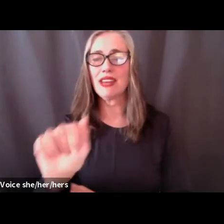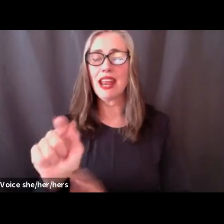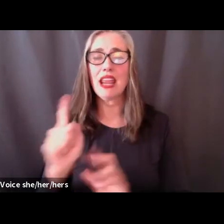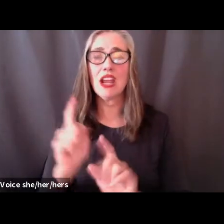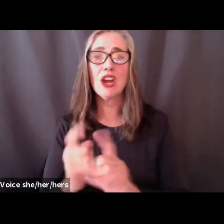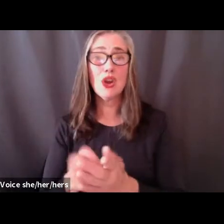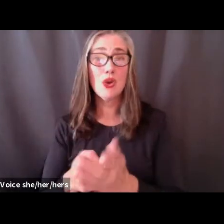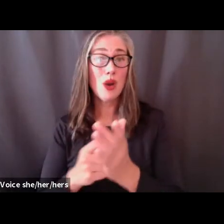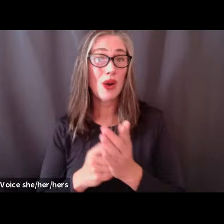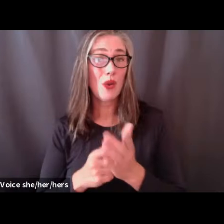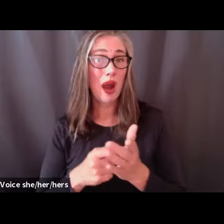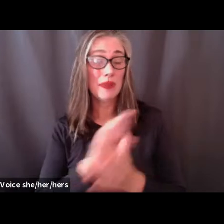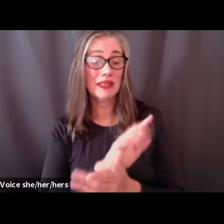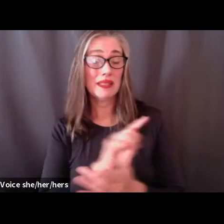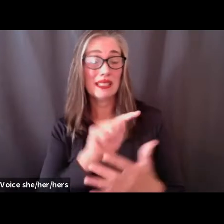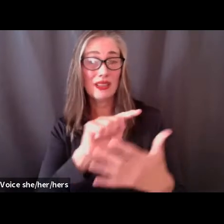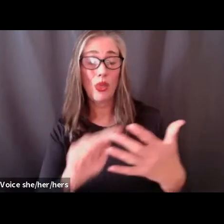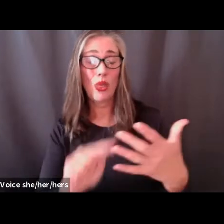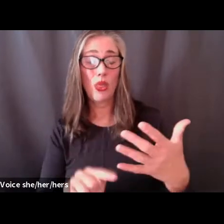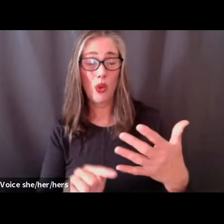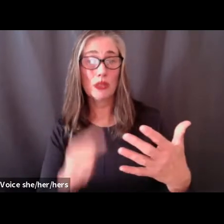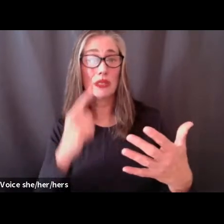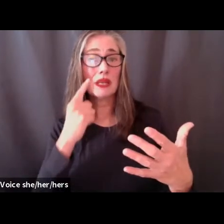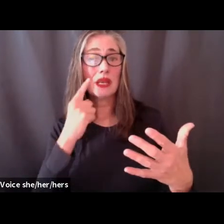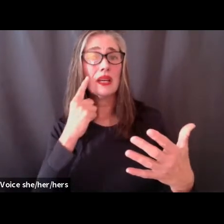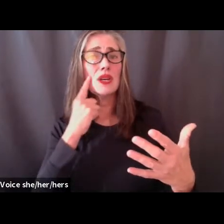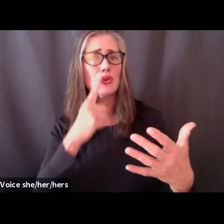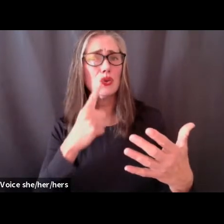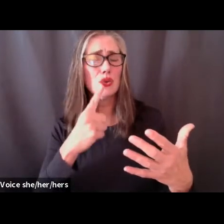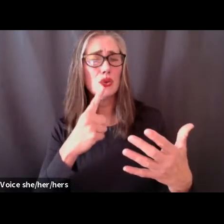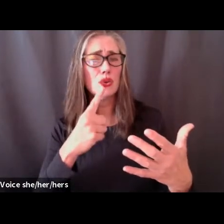requirements are just to fortify